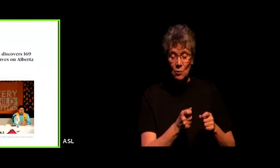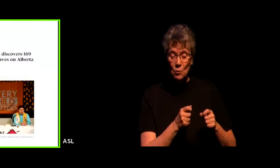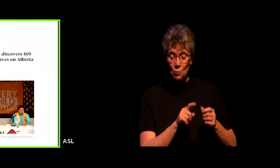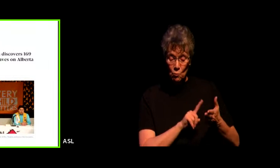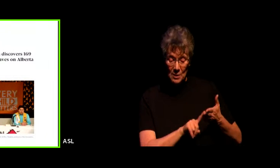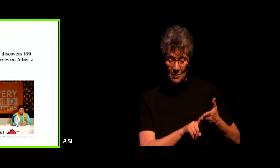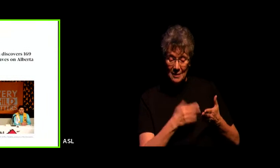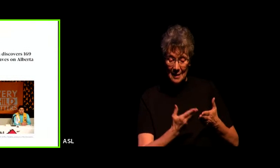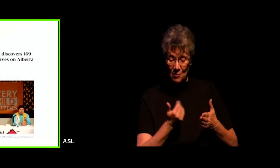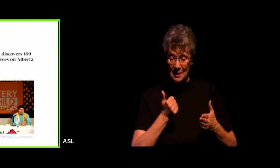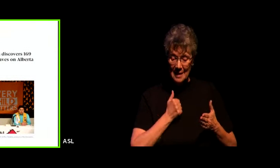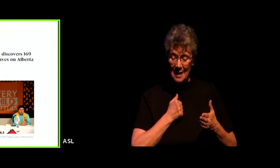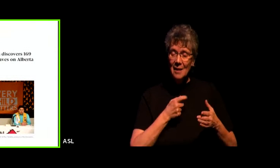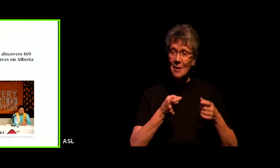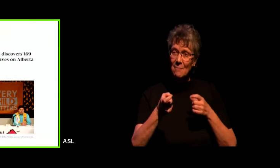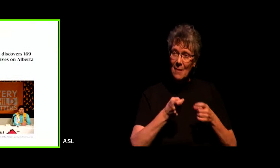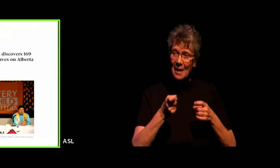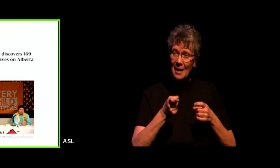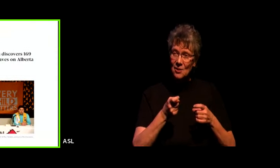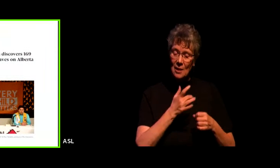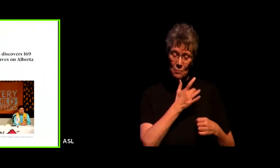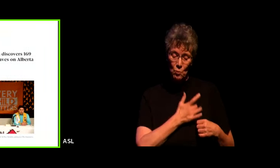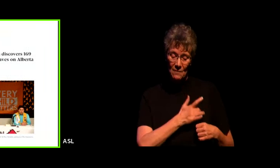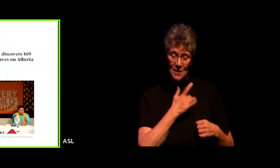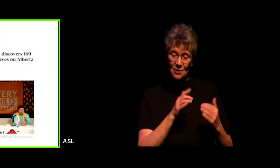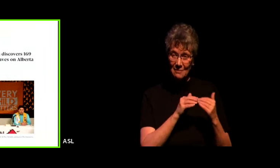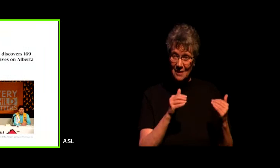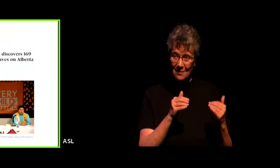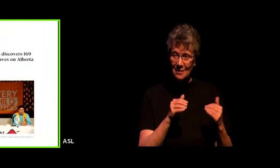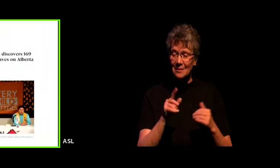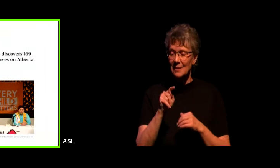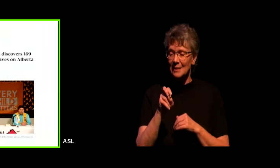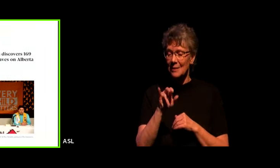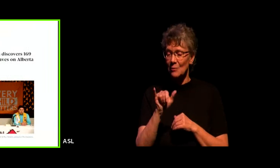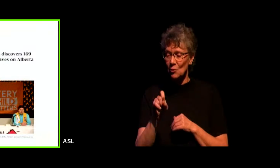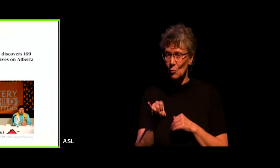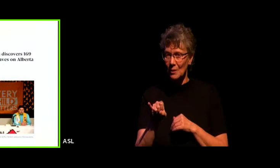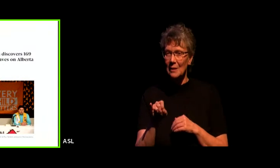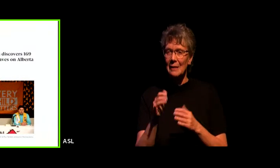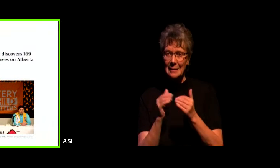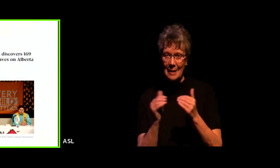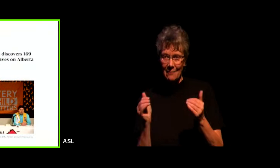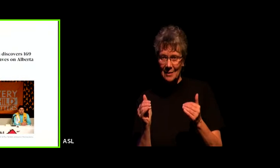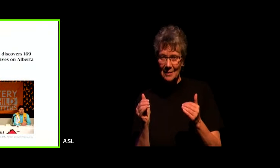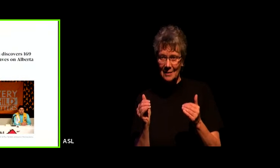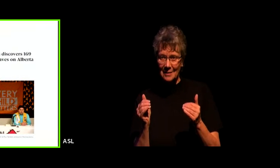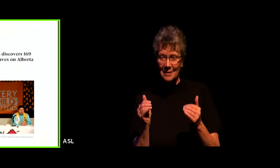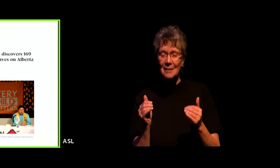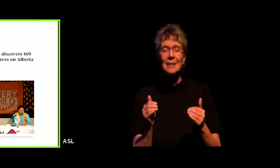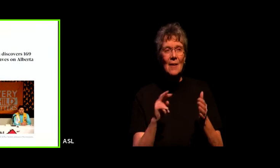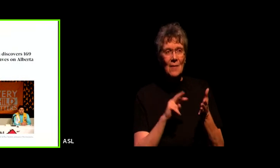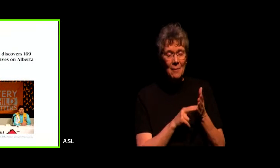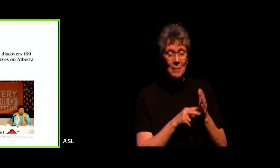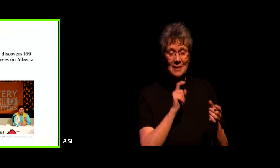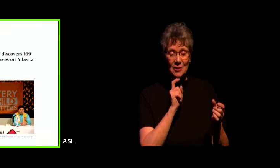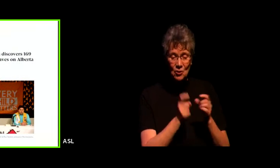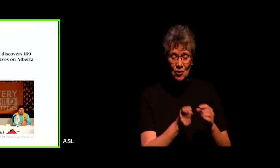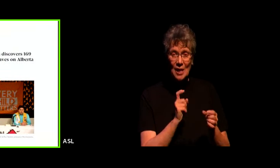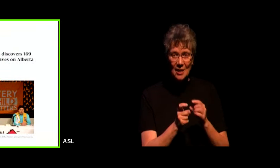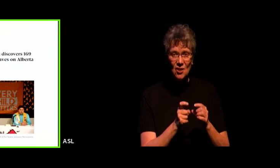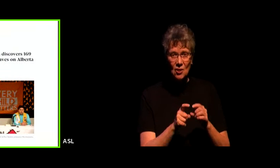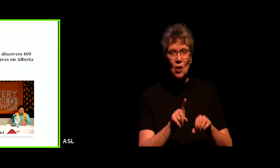level, and there's a lot of inconsistency, and change is a lot harder when you have to change 12 different acts rather than having one overarching